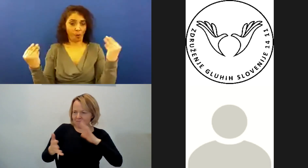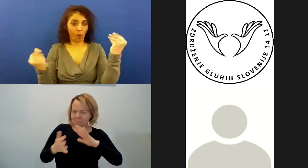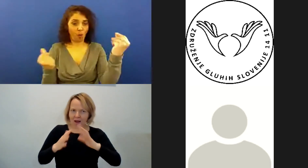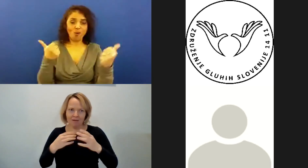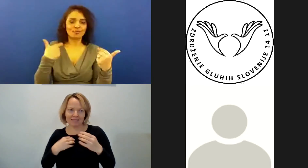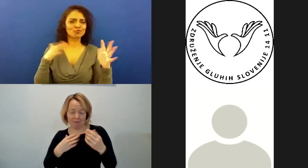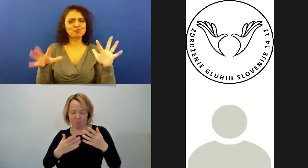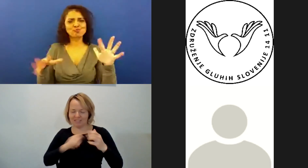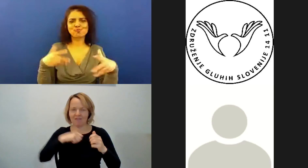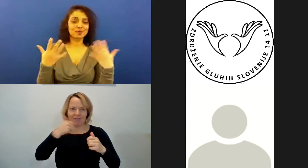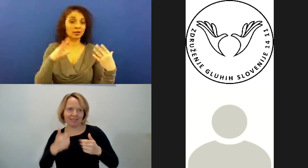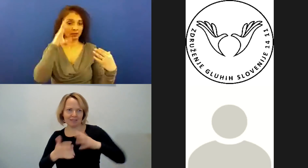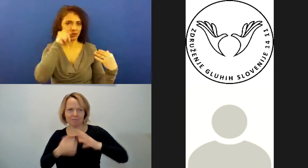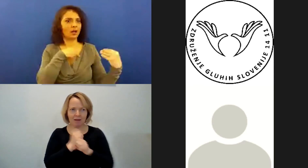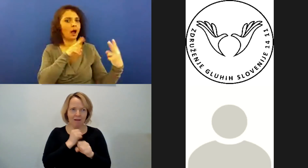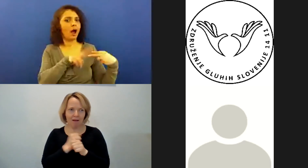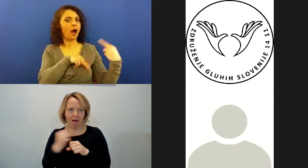love.